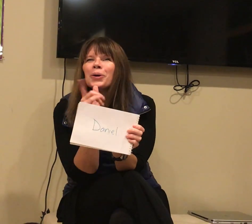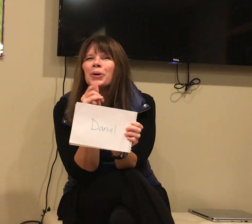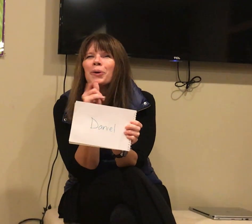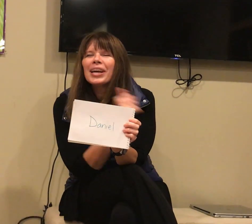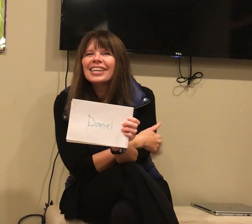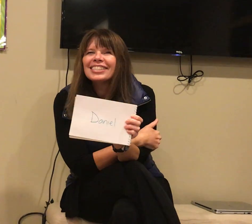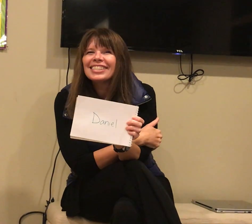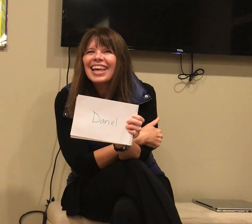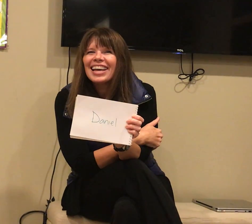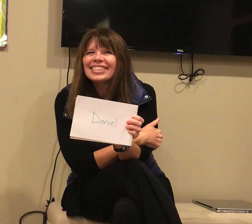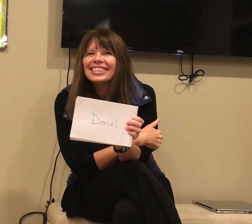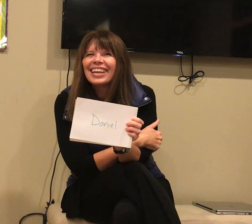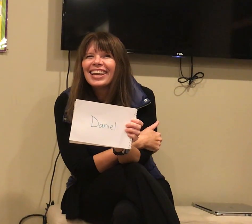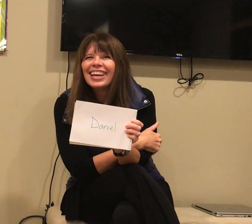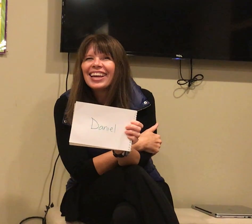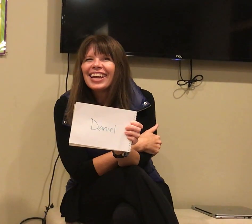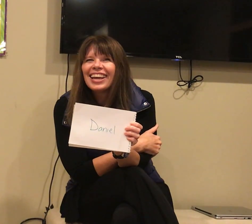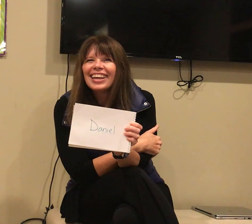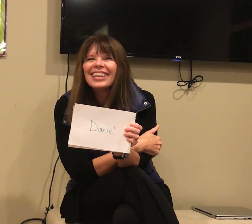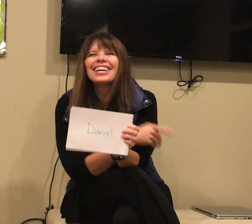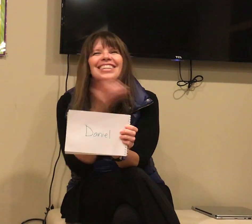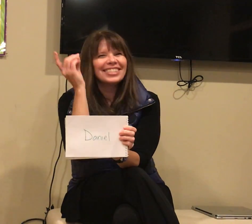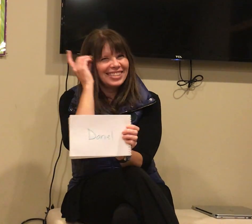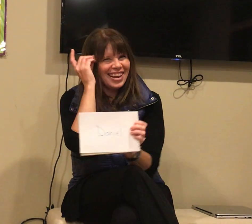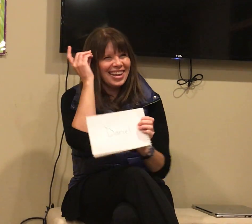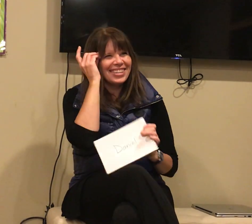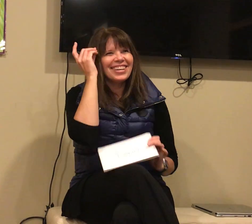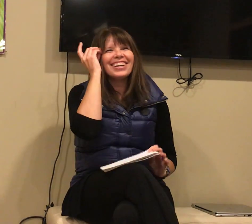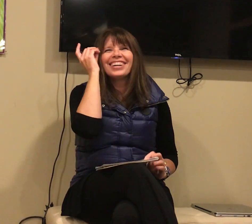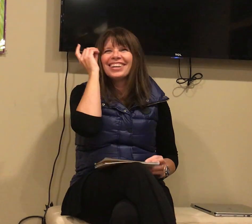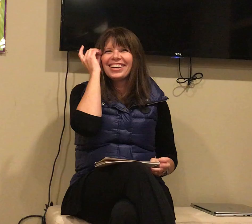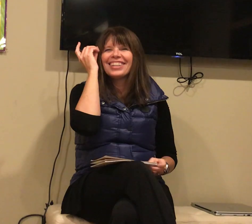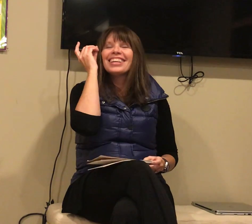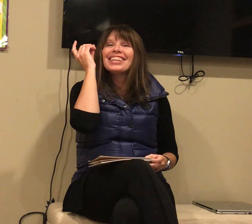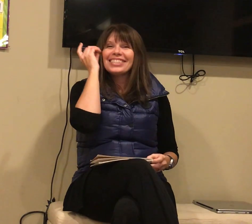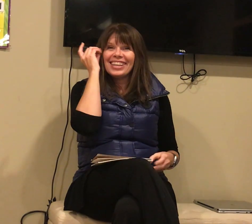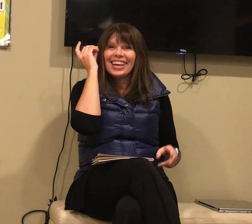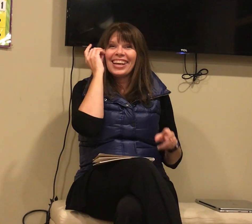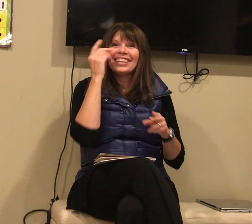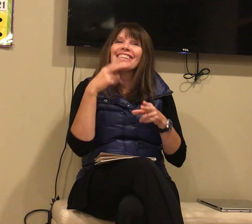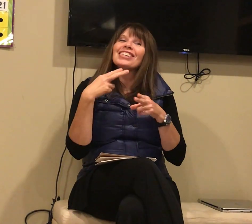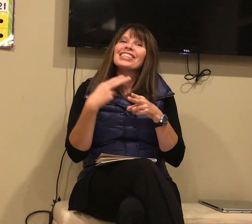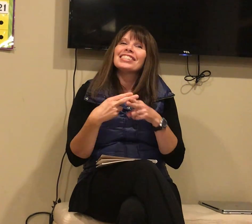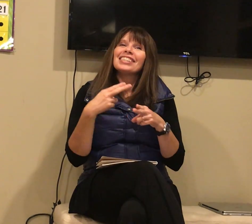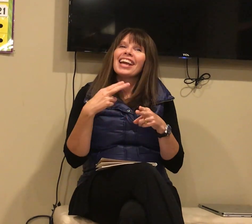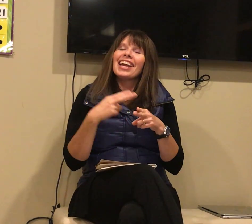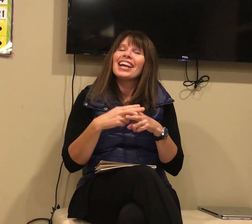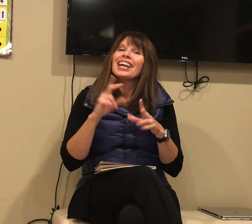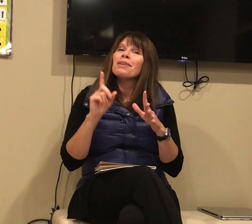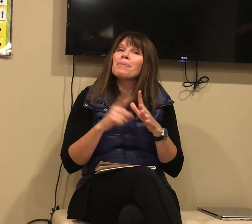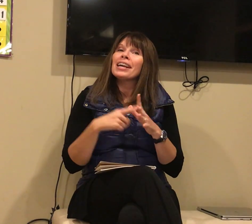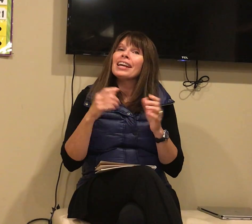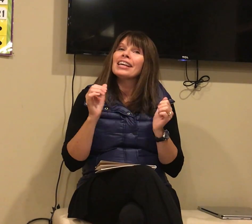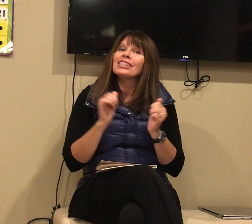Who is this? Daniel. Daniel. Daniel's name begins